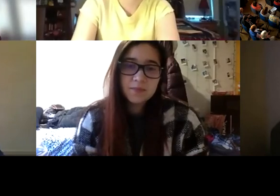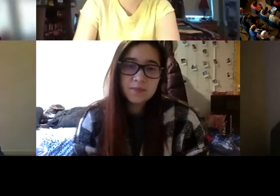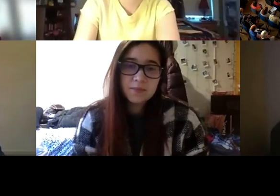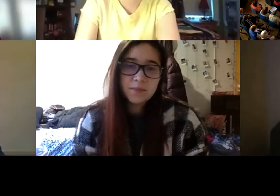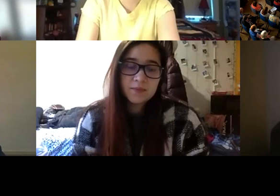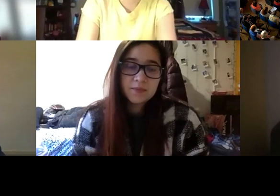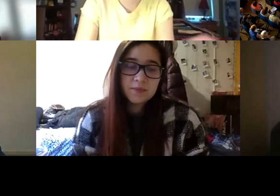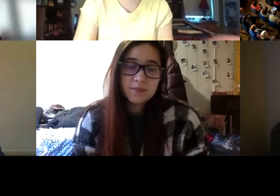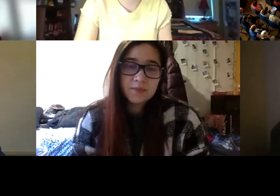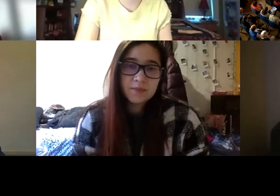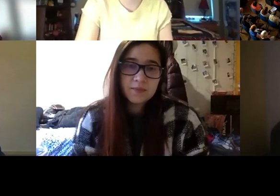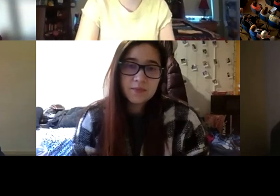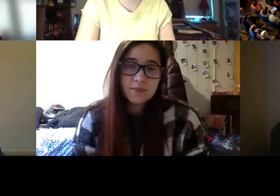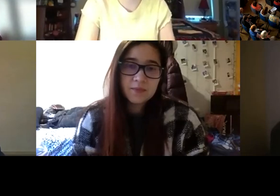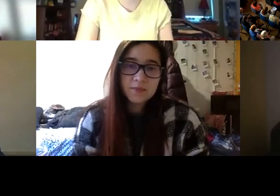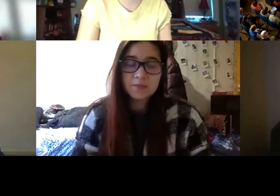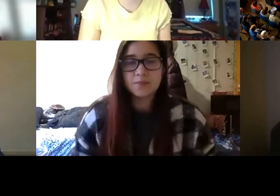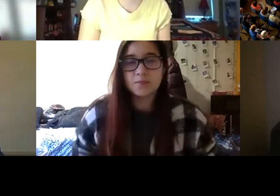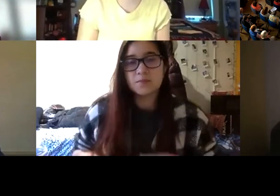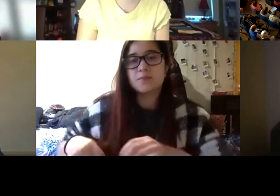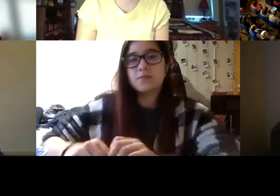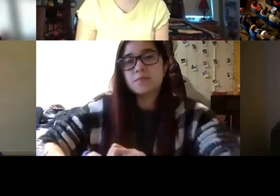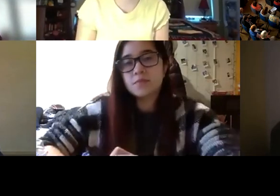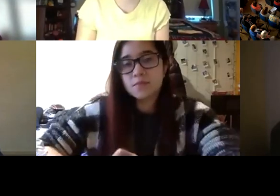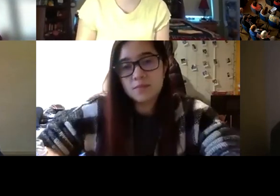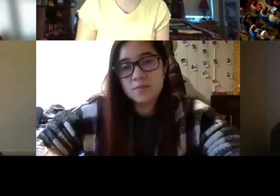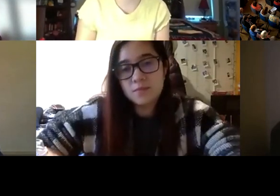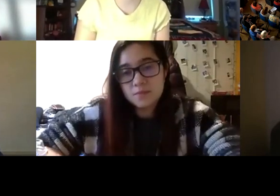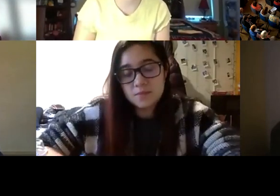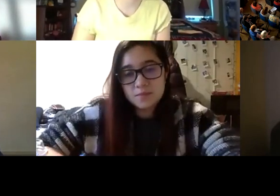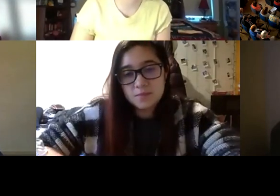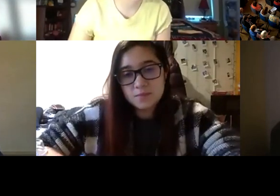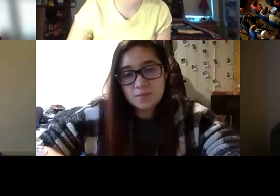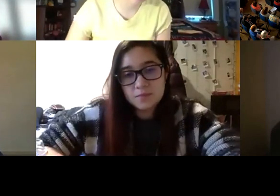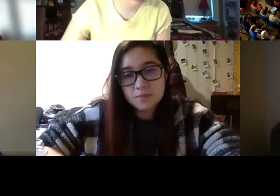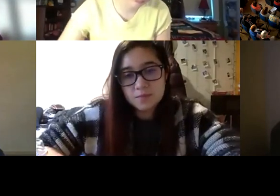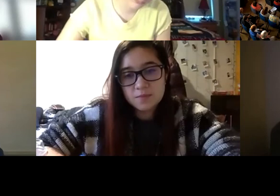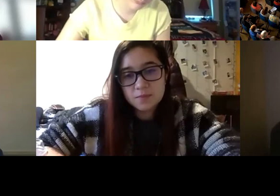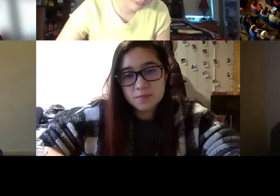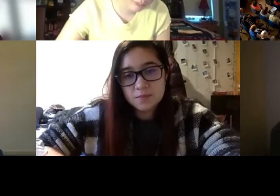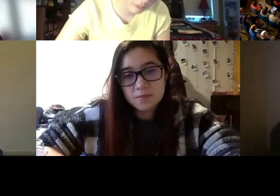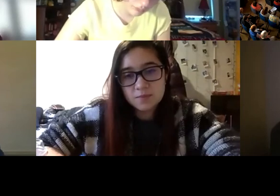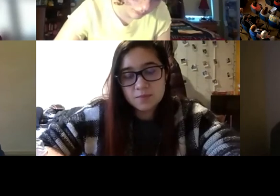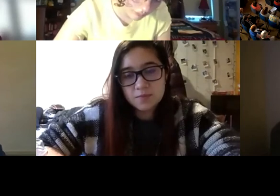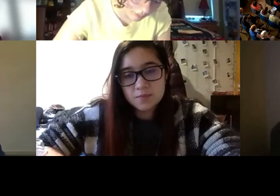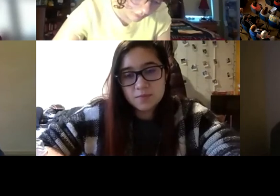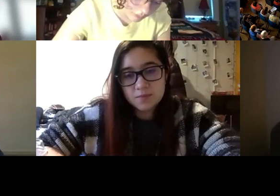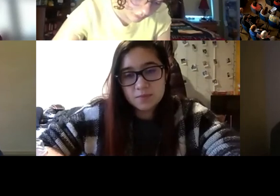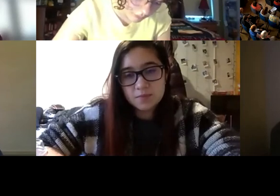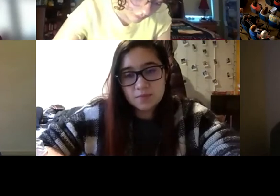class, when we were doing like guest presentations and guest speakers, Ian Sanborn was actually my group's, uh, speaker that we asked questions to.